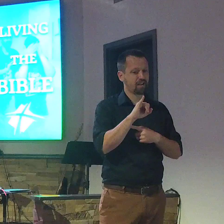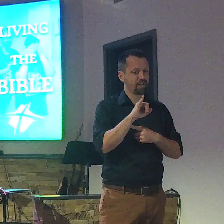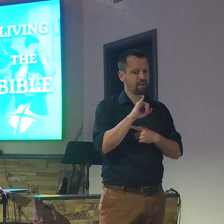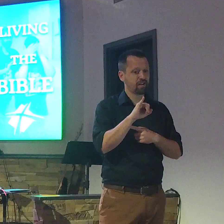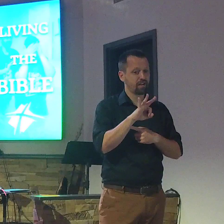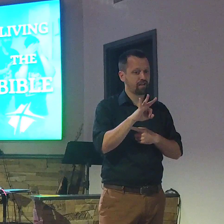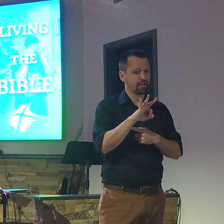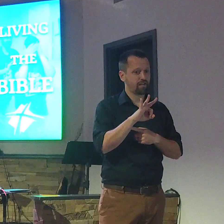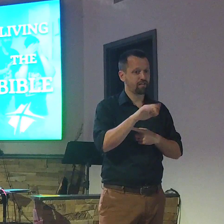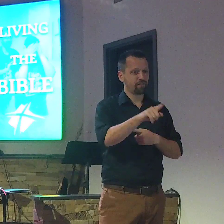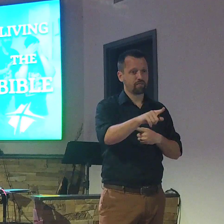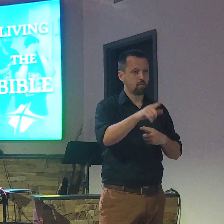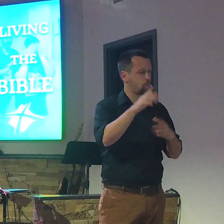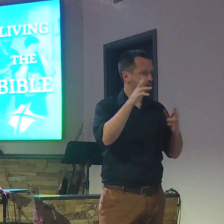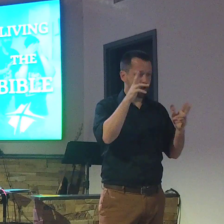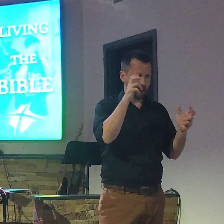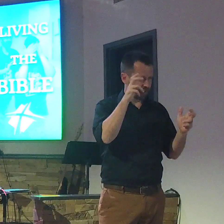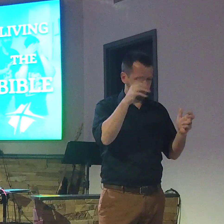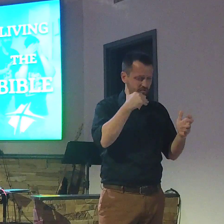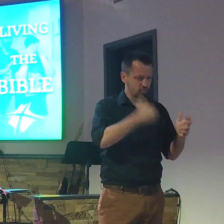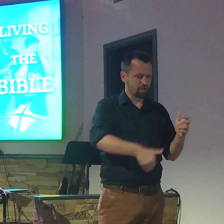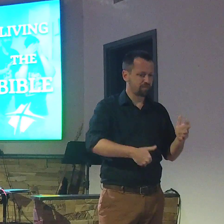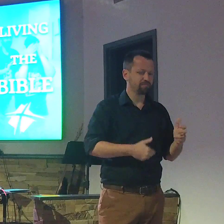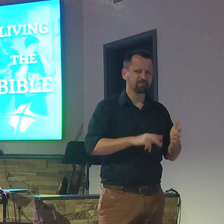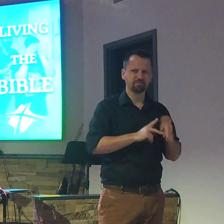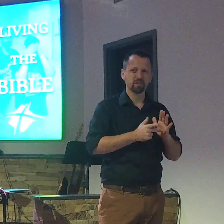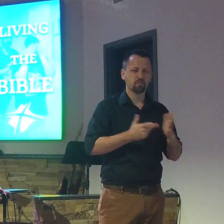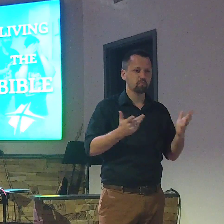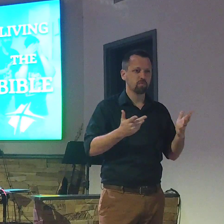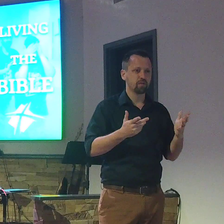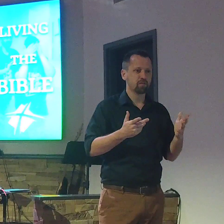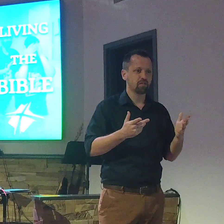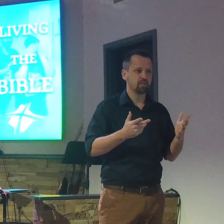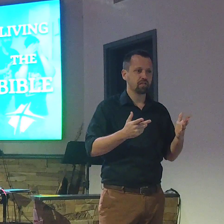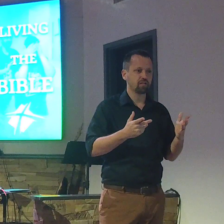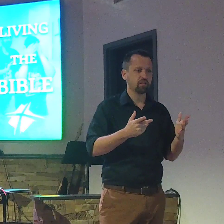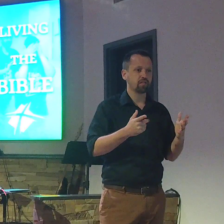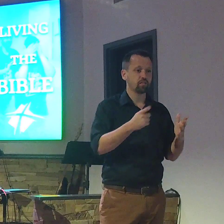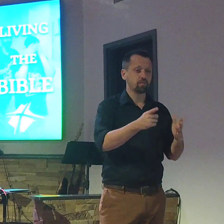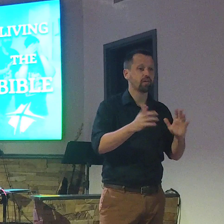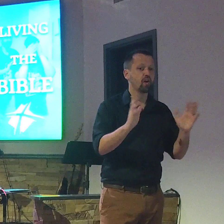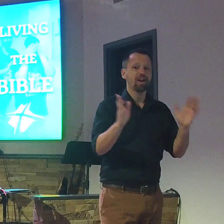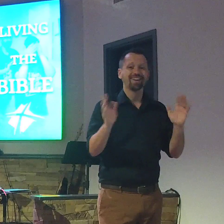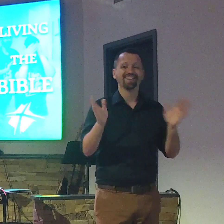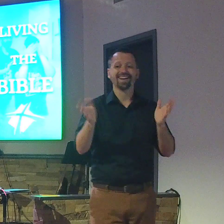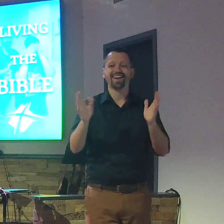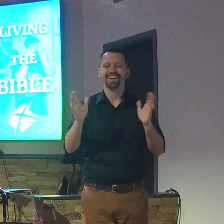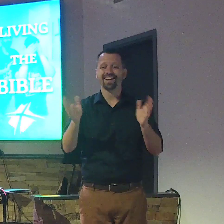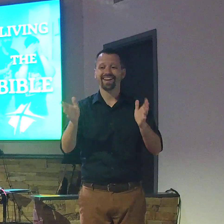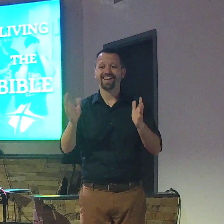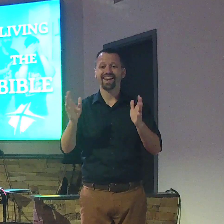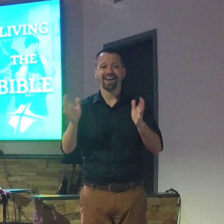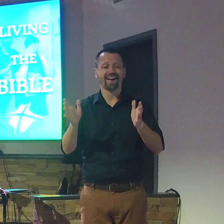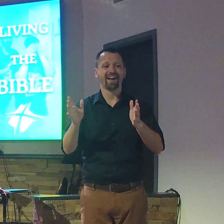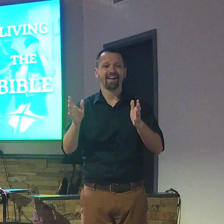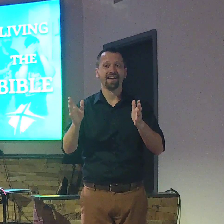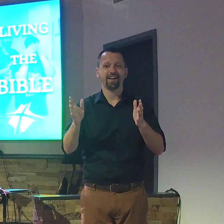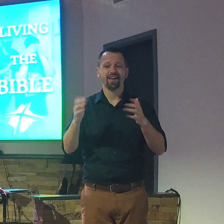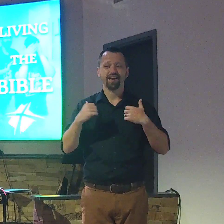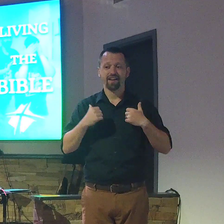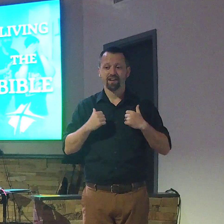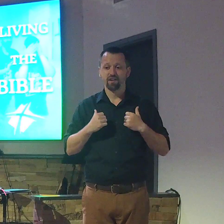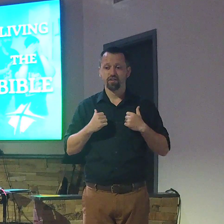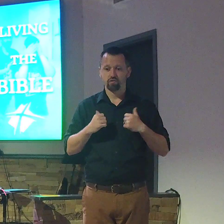you're not listening very well. And what I mean by that is this, you're engaged in a conversation with someone that you're trying to